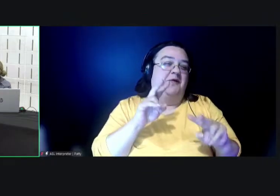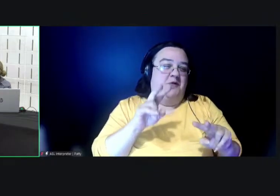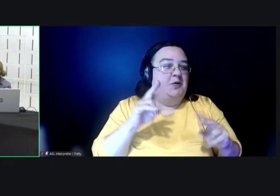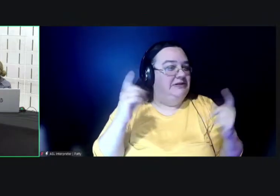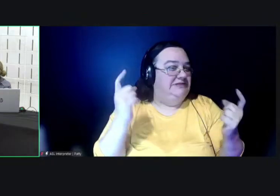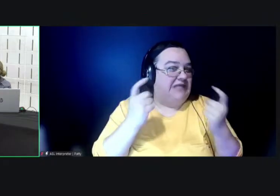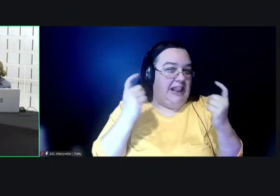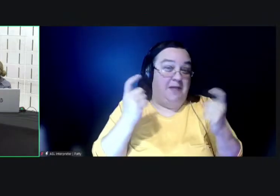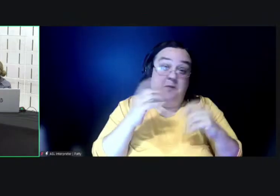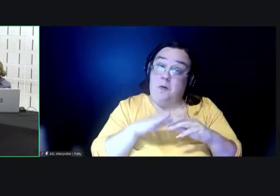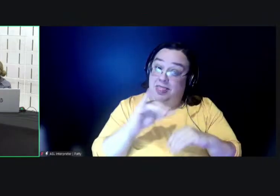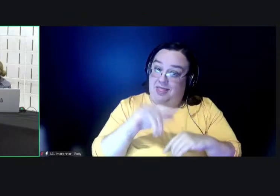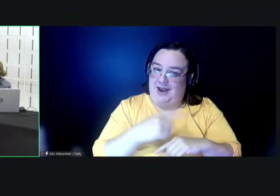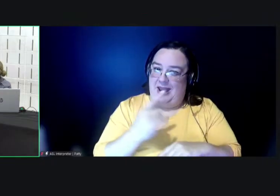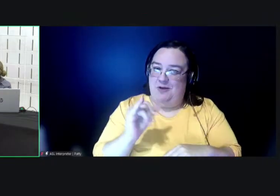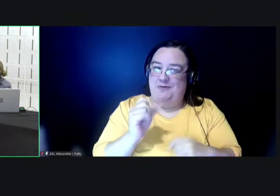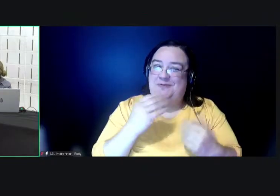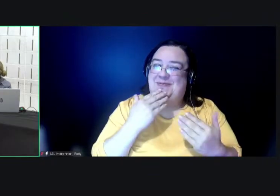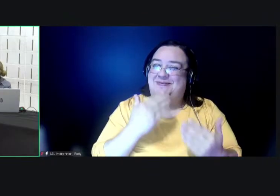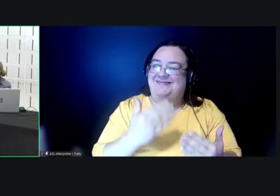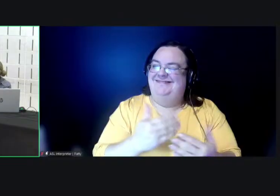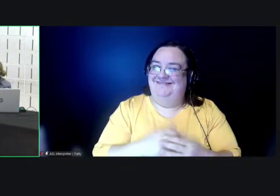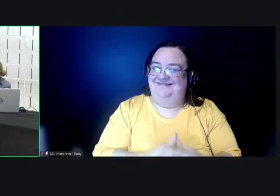on that day as well, so thank you.